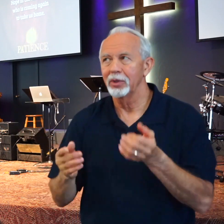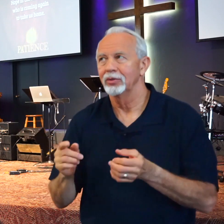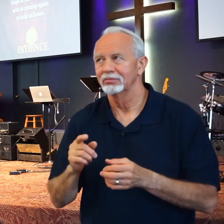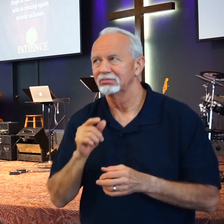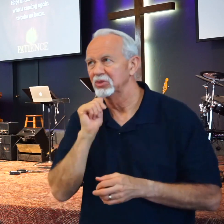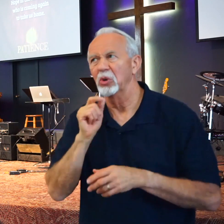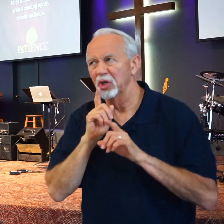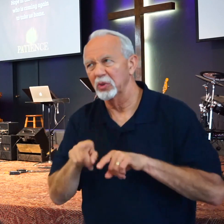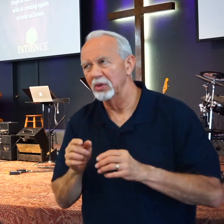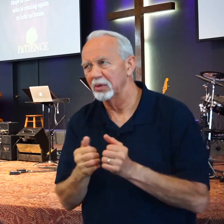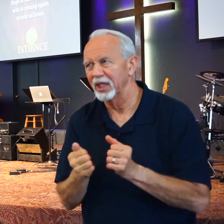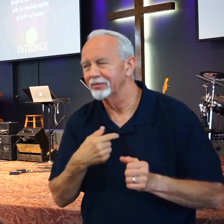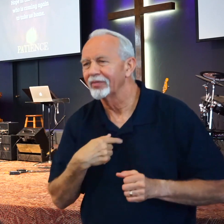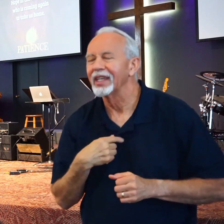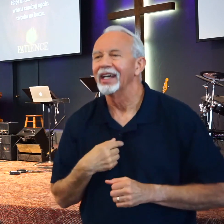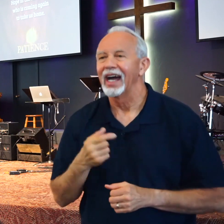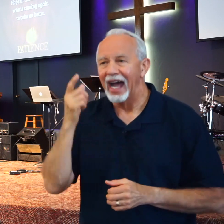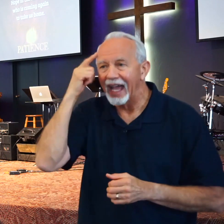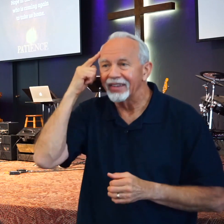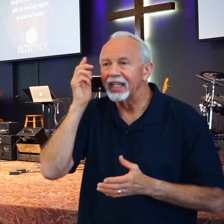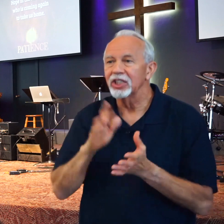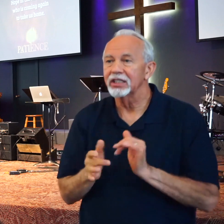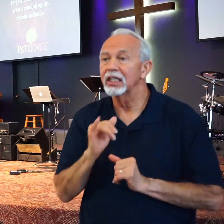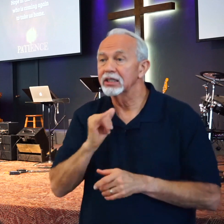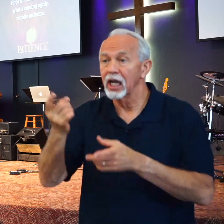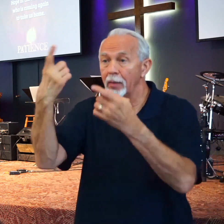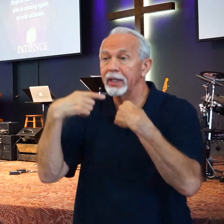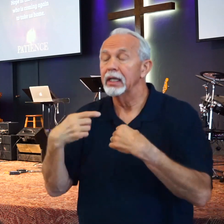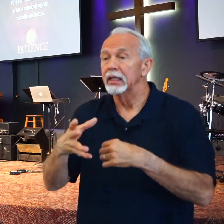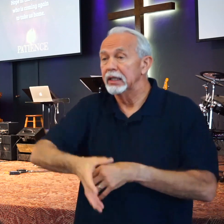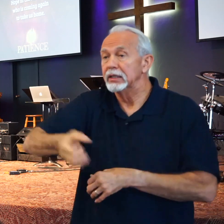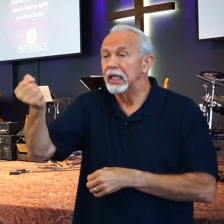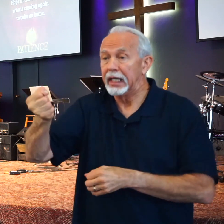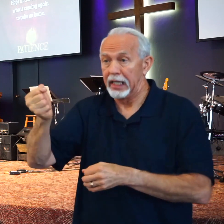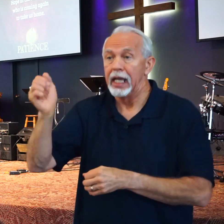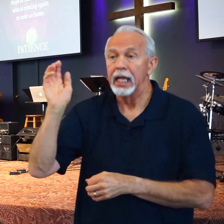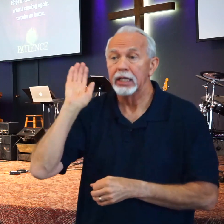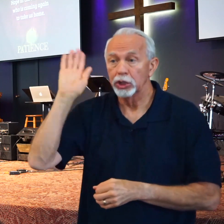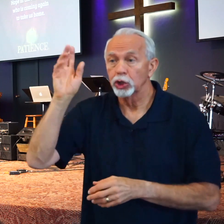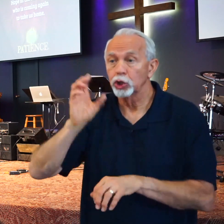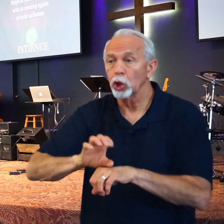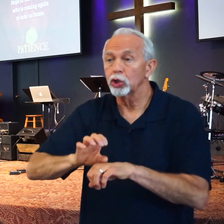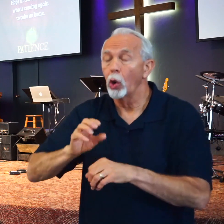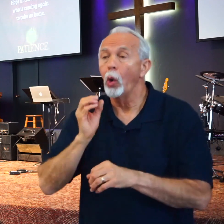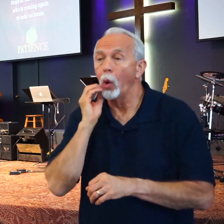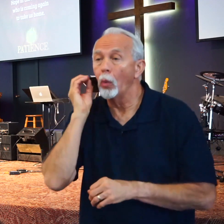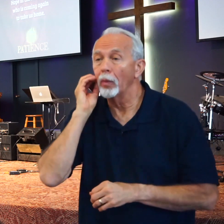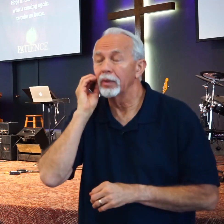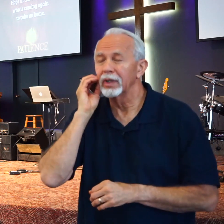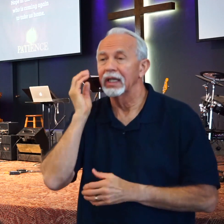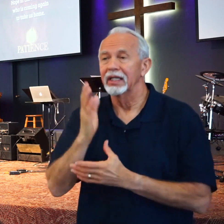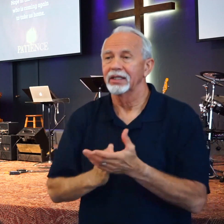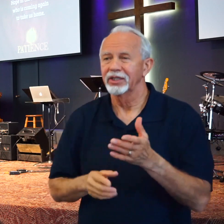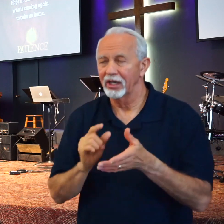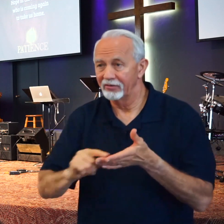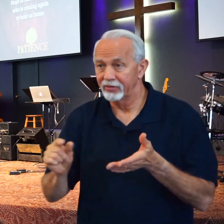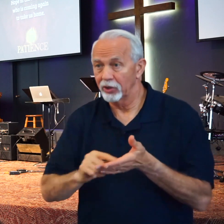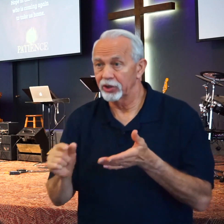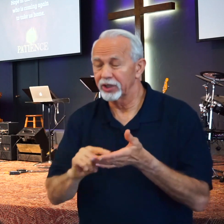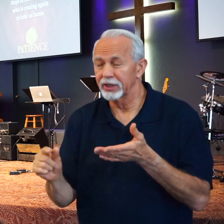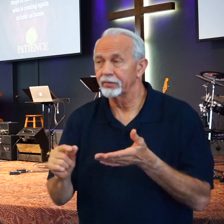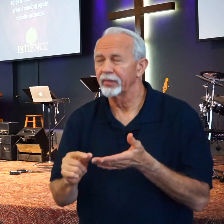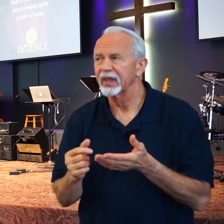think Jesus is coming to take his church home. There are some verses that I think kind